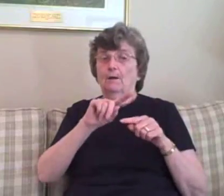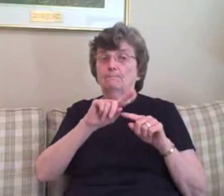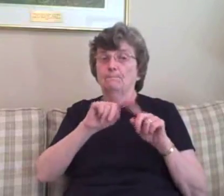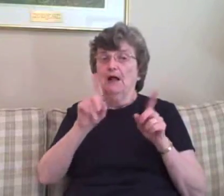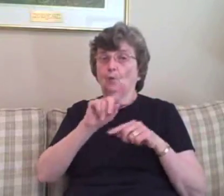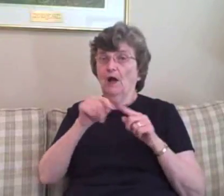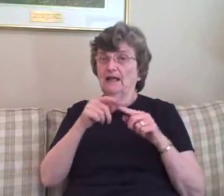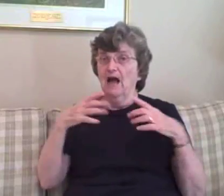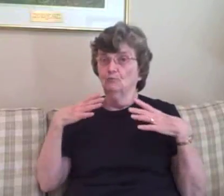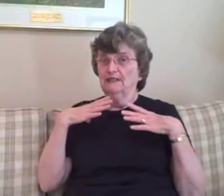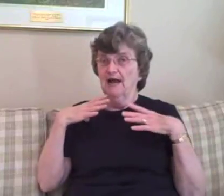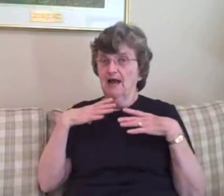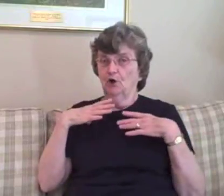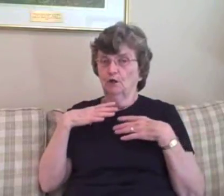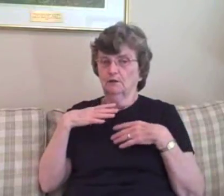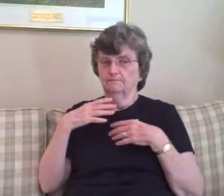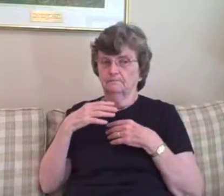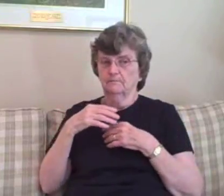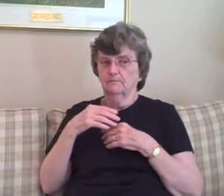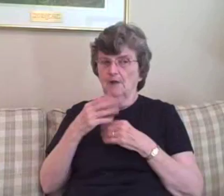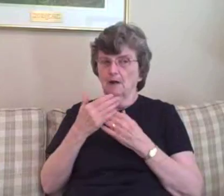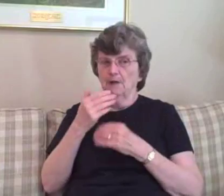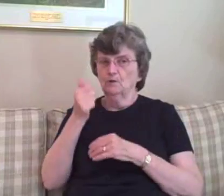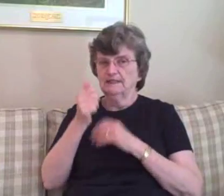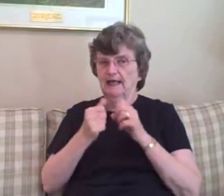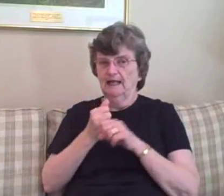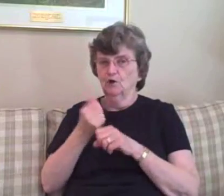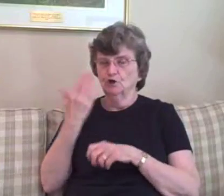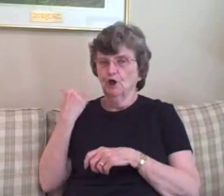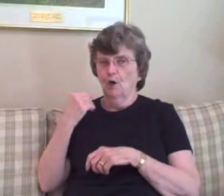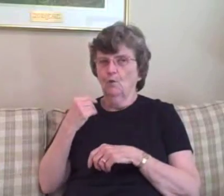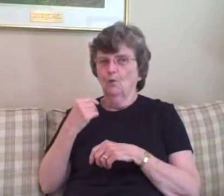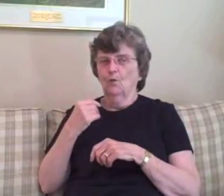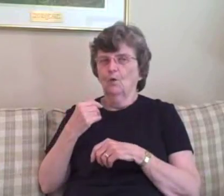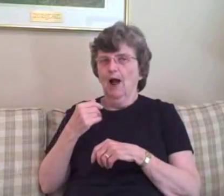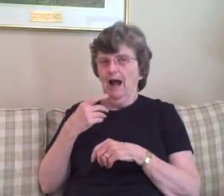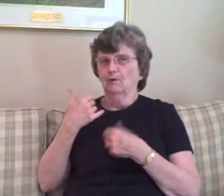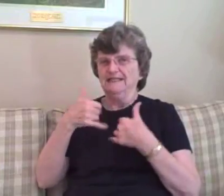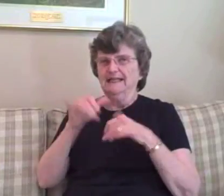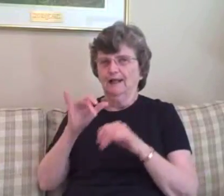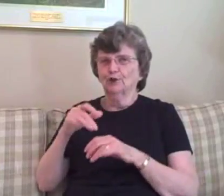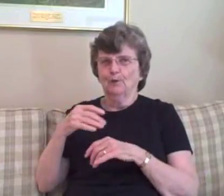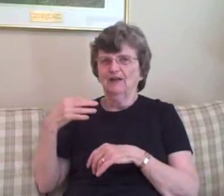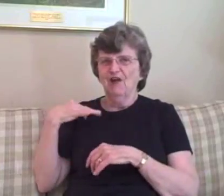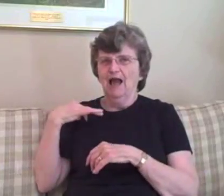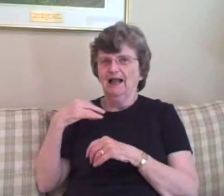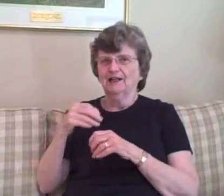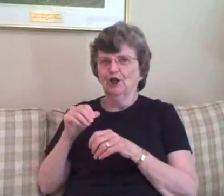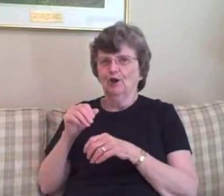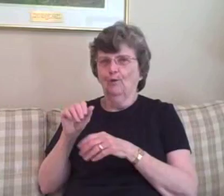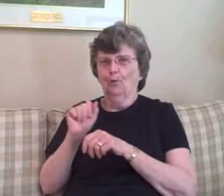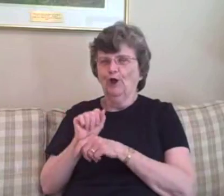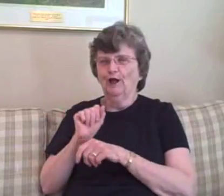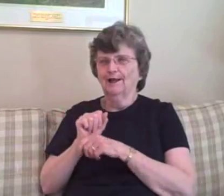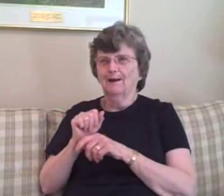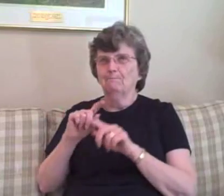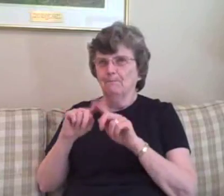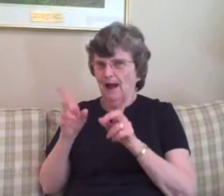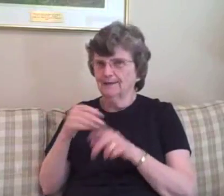46 years actively. Then when I retired, I guess it was about almost 10 years ago, I was still doing some volunteer